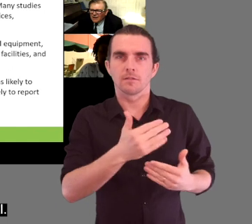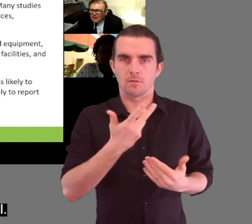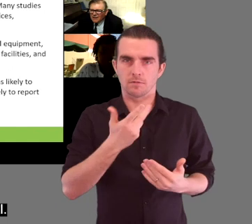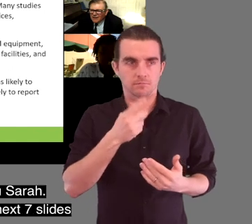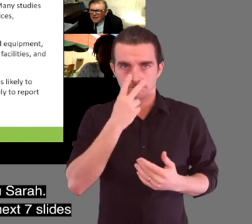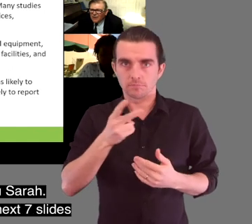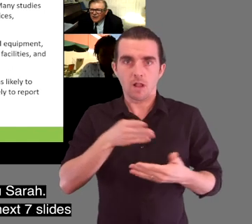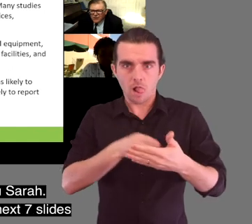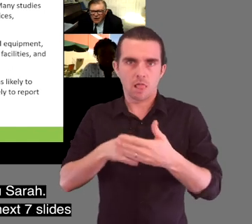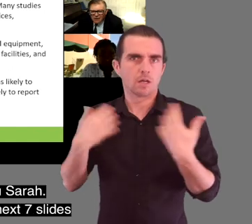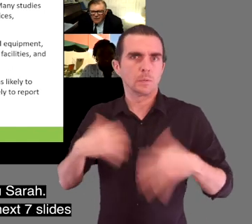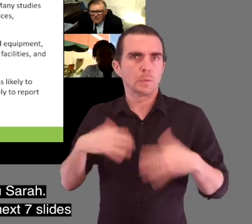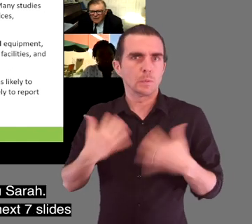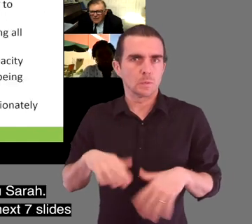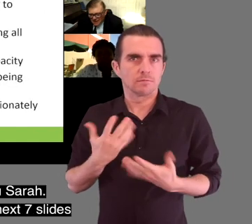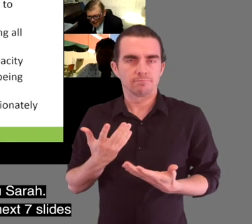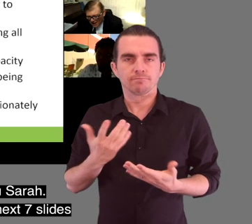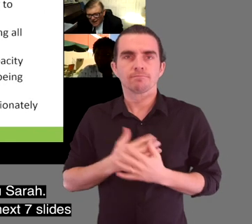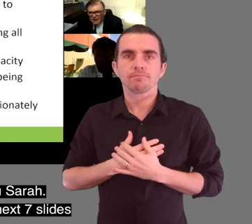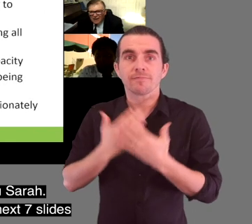barriers are real. Thank you, Sarah. Thank you.